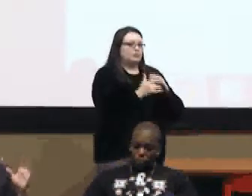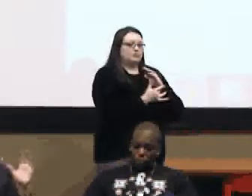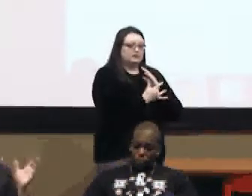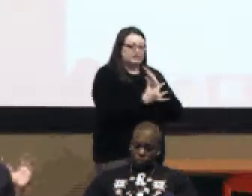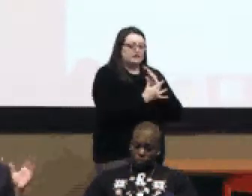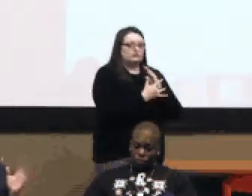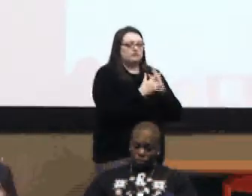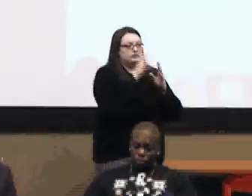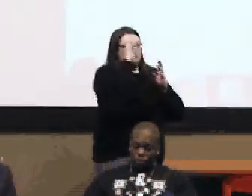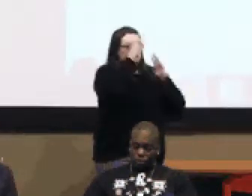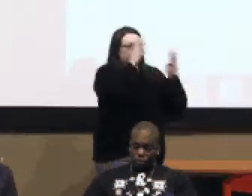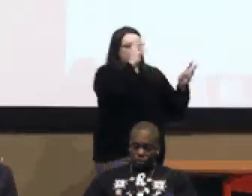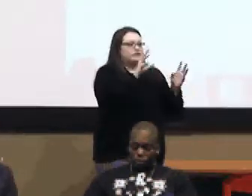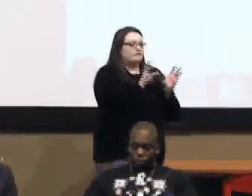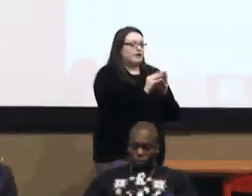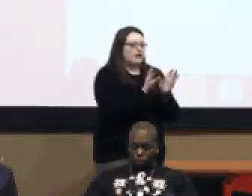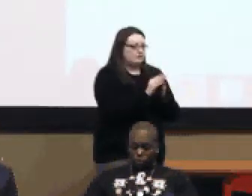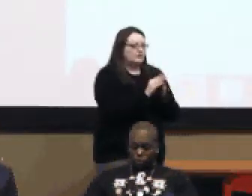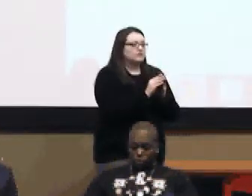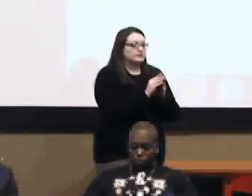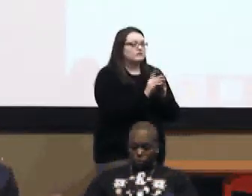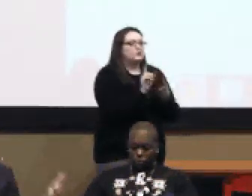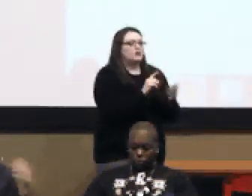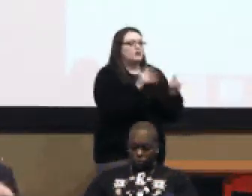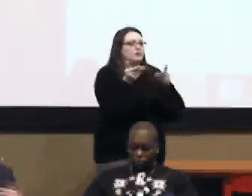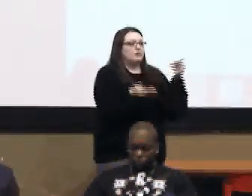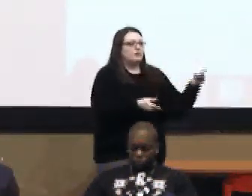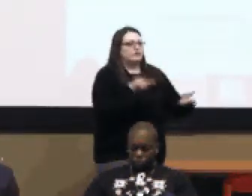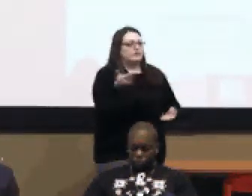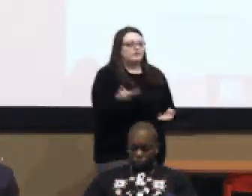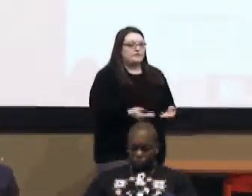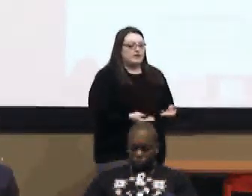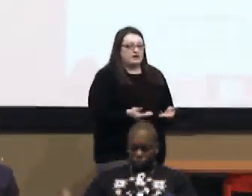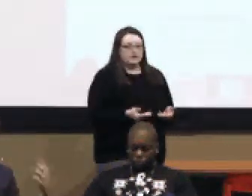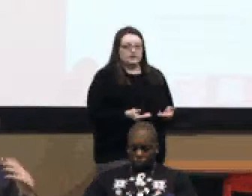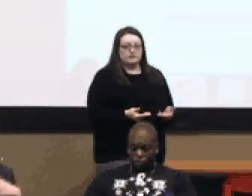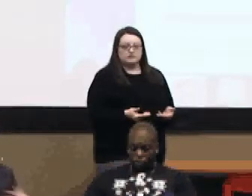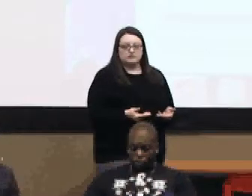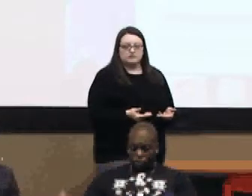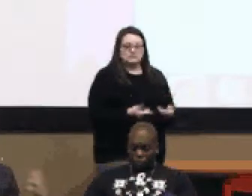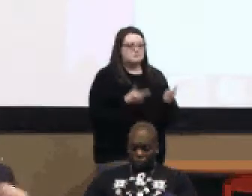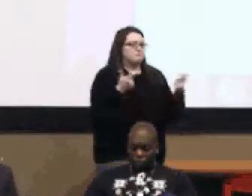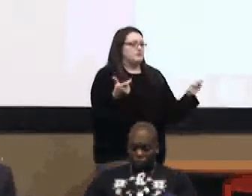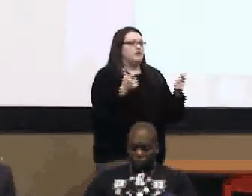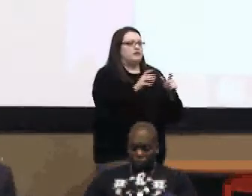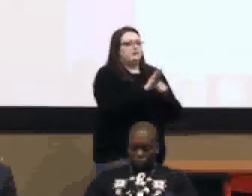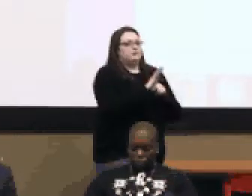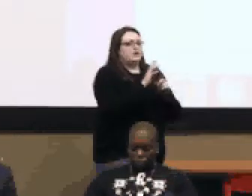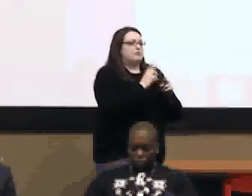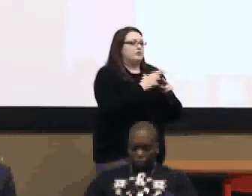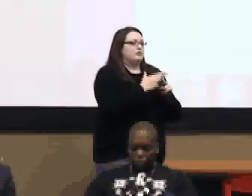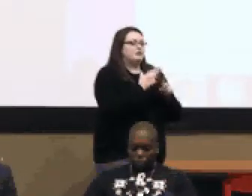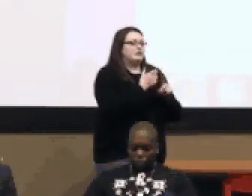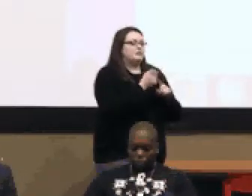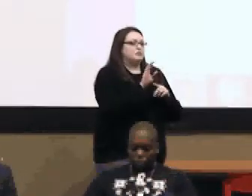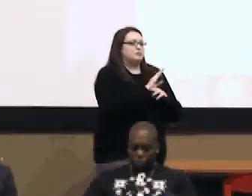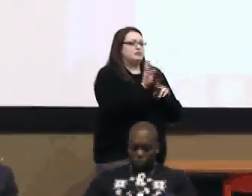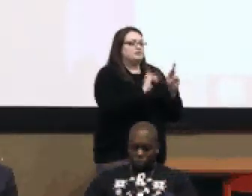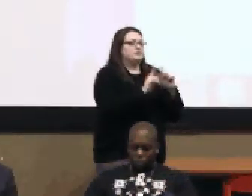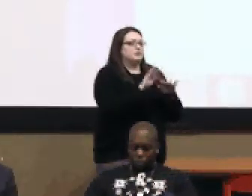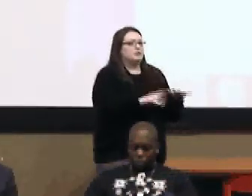sort of creative conference where we invite sort of big names from entrepreneurs from around the country, the CEO